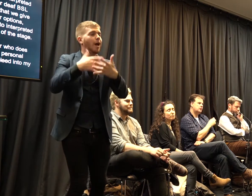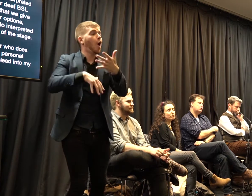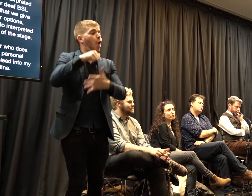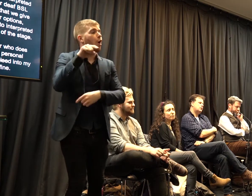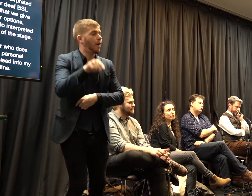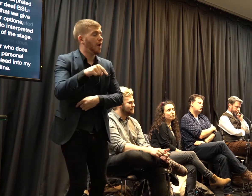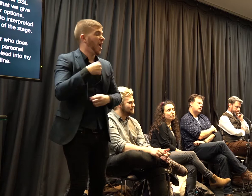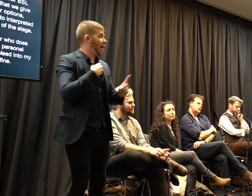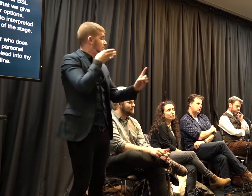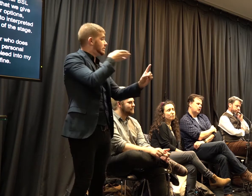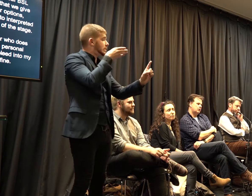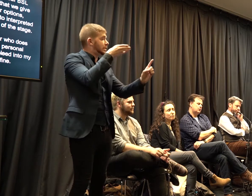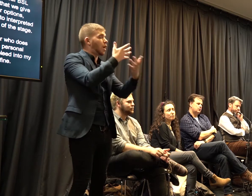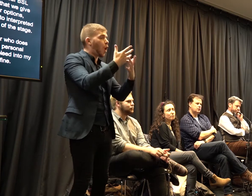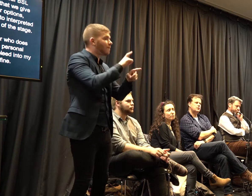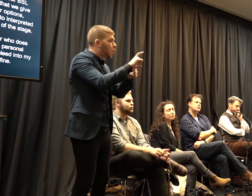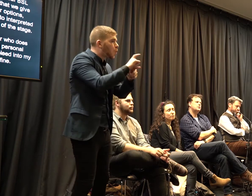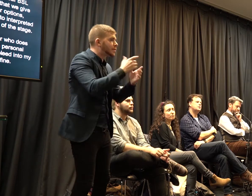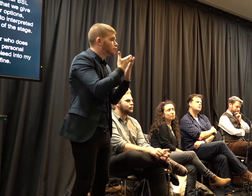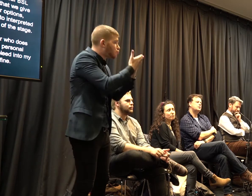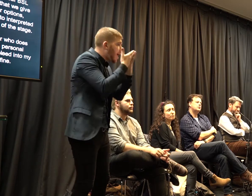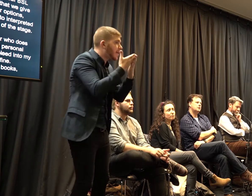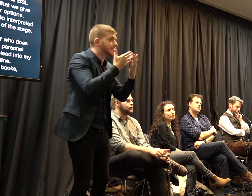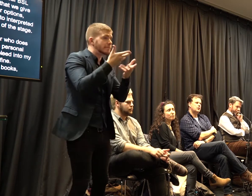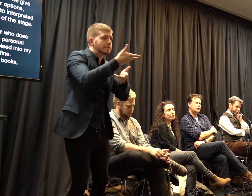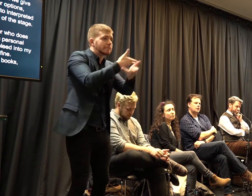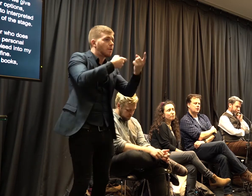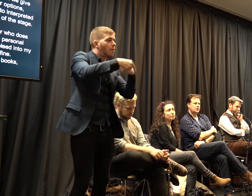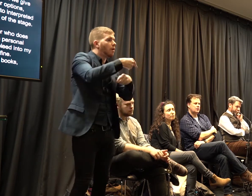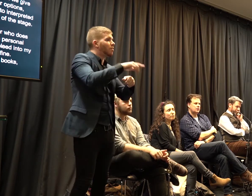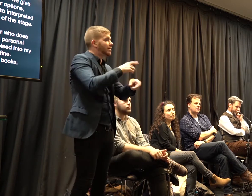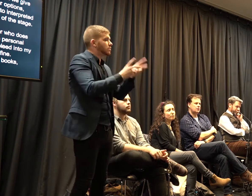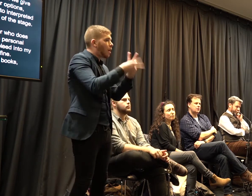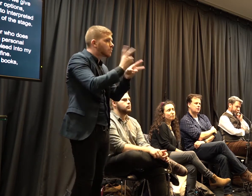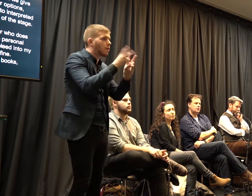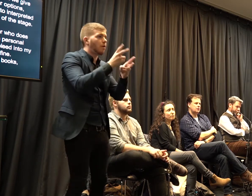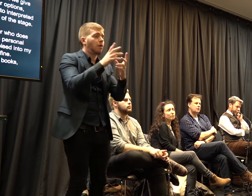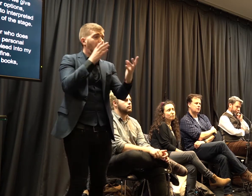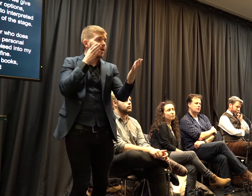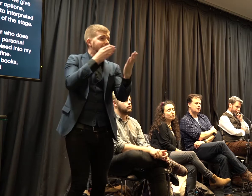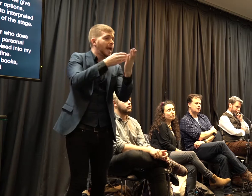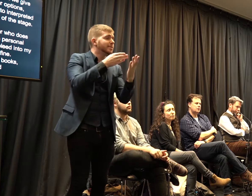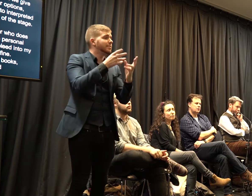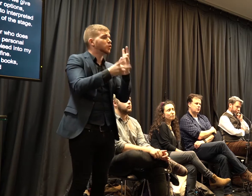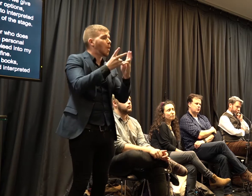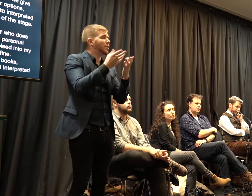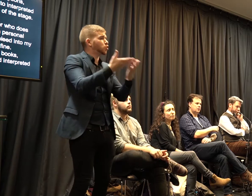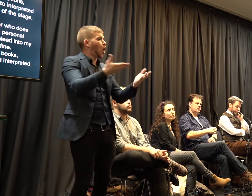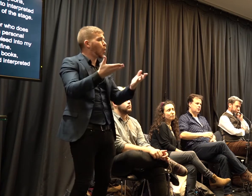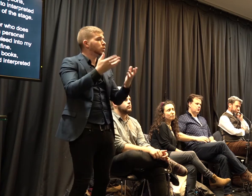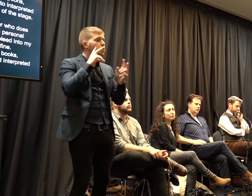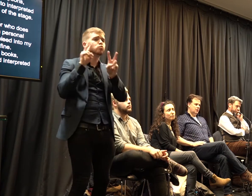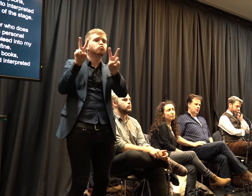attended lots of courses, read lots of books, talked to other theatre interpreters, attended interpreted shows to watch how other people